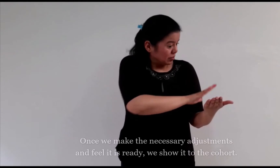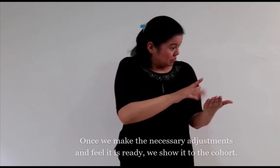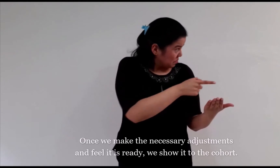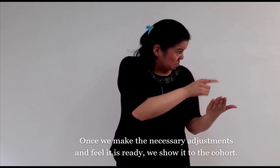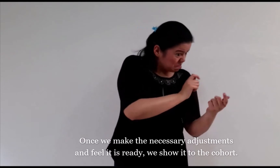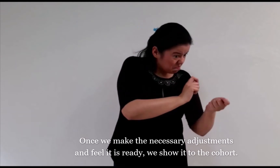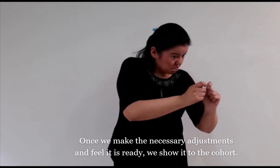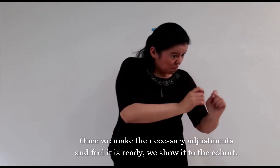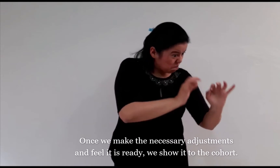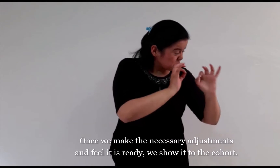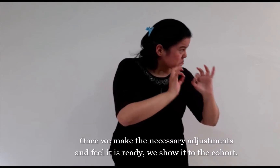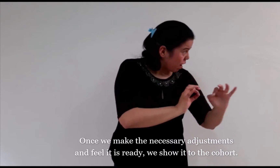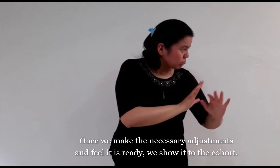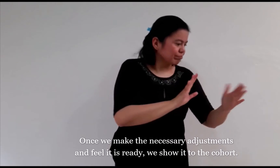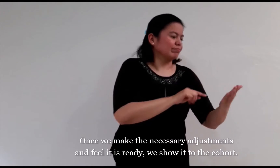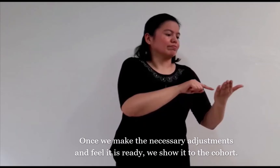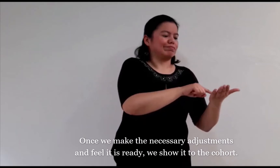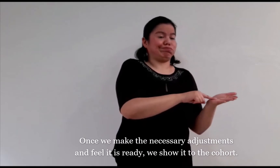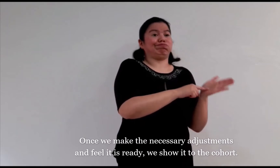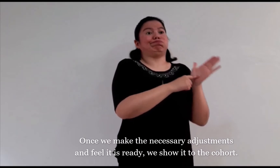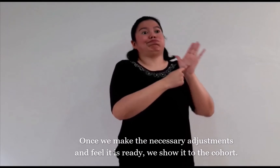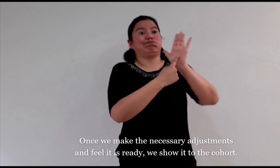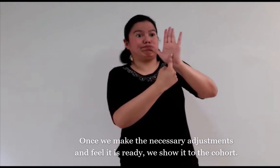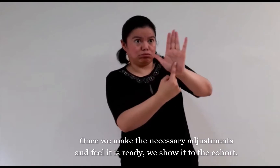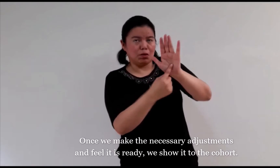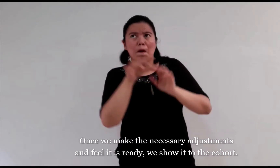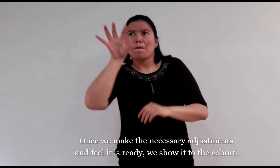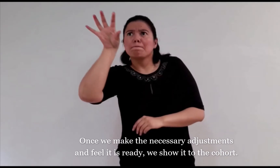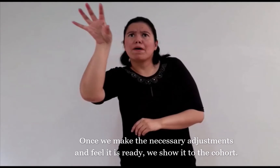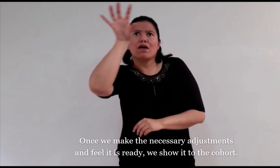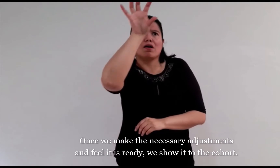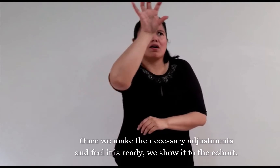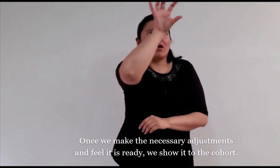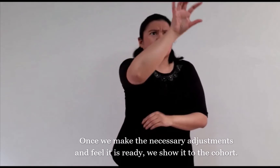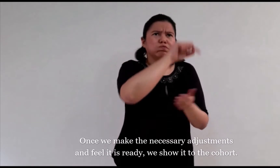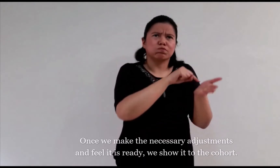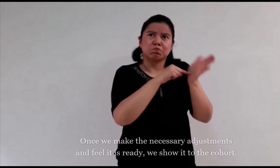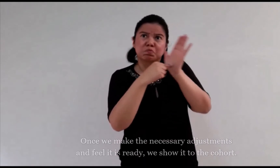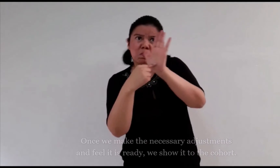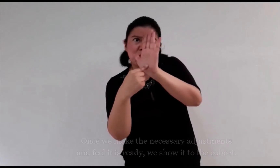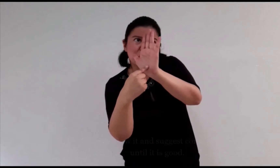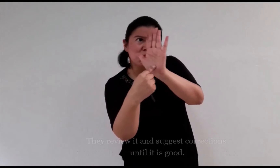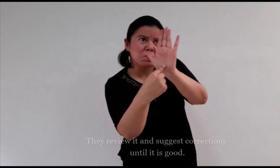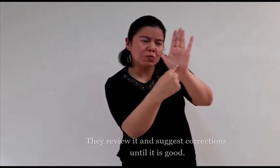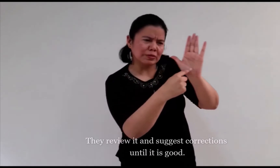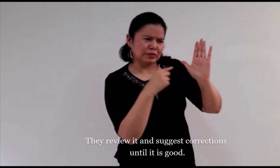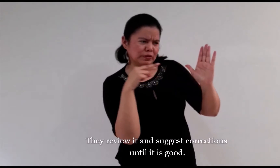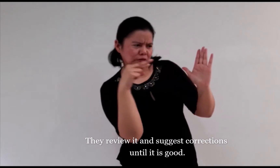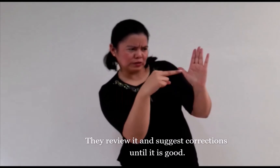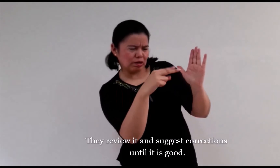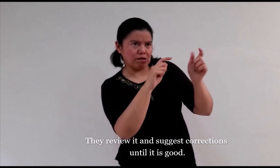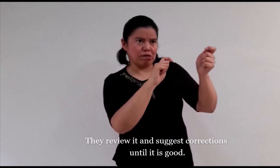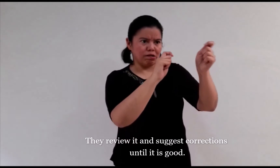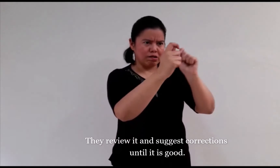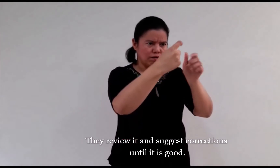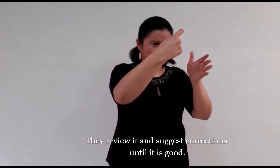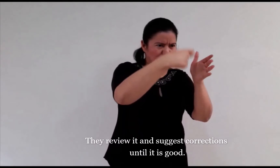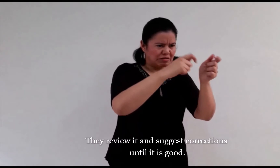the illustrations. Once we make the necessary adjustments and feel it is ready, we show it to the cohort. They review